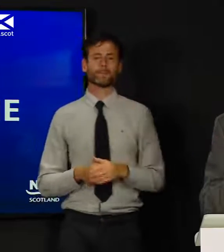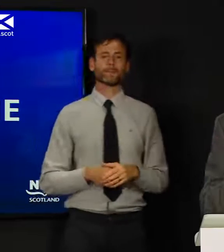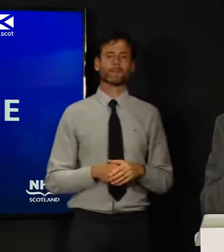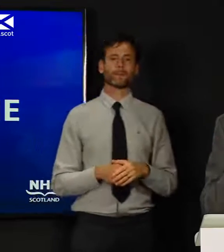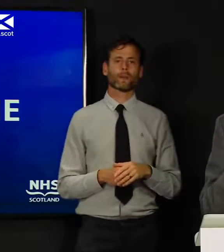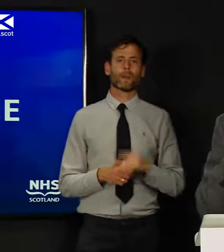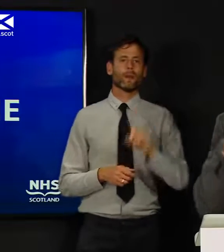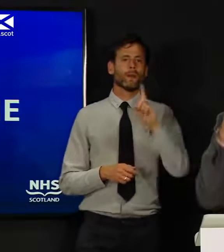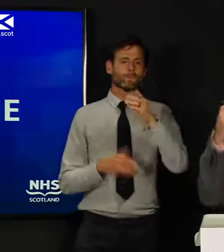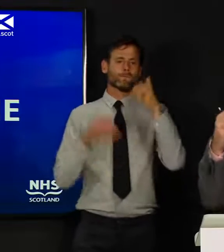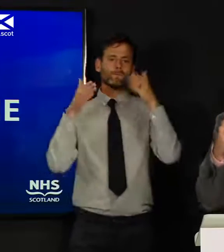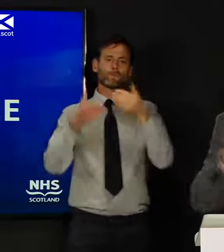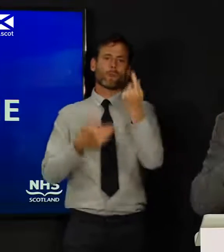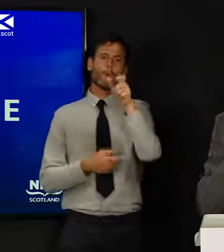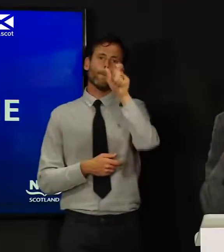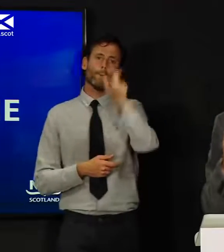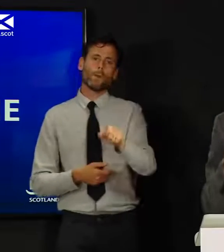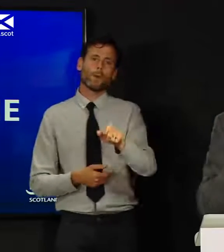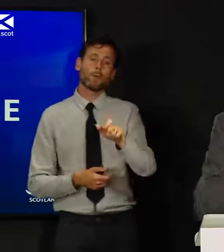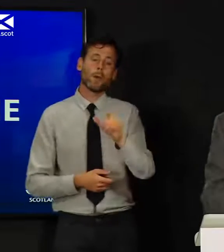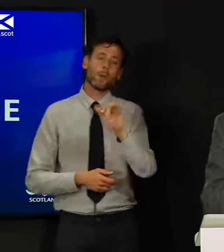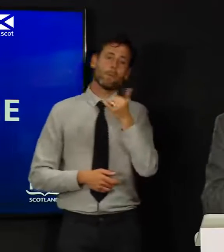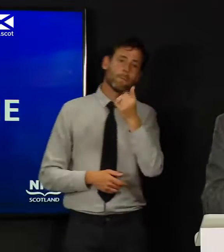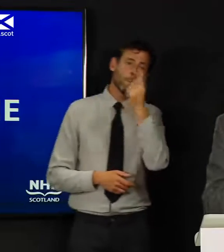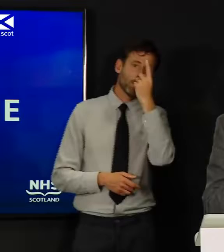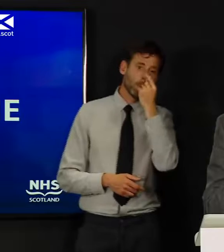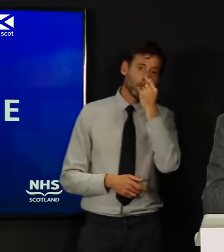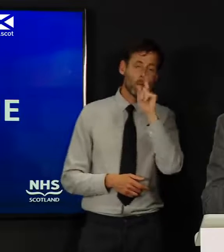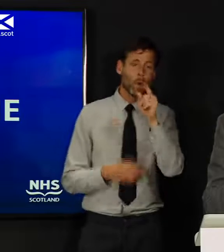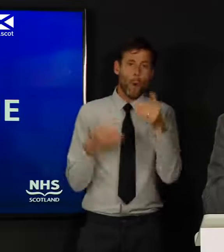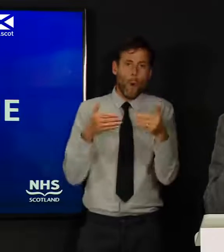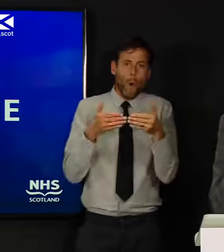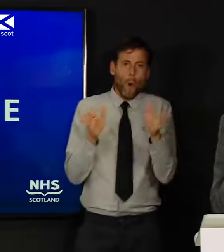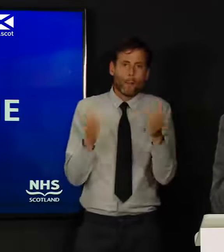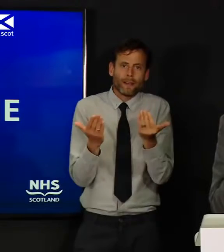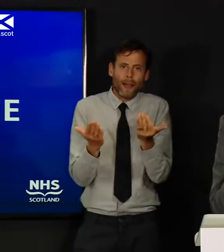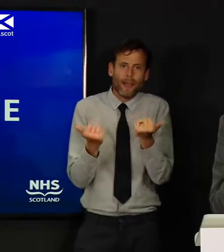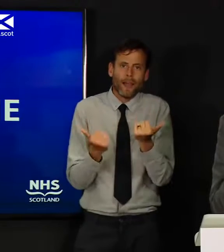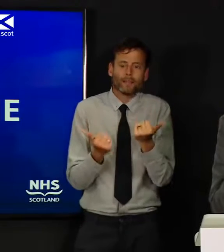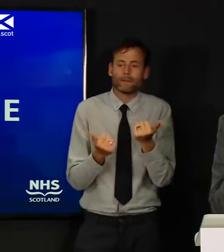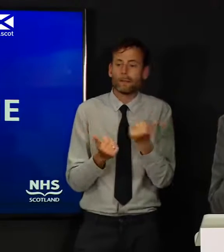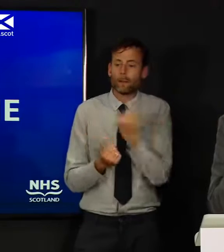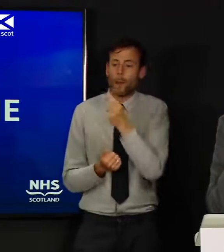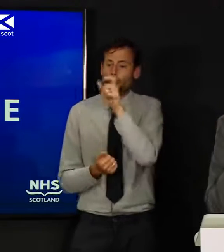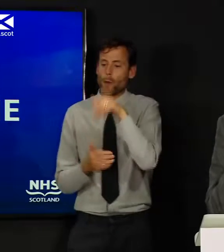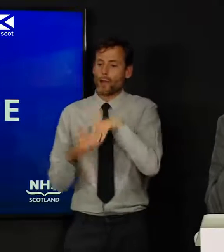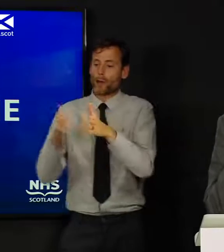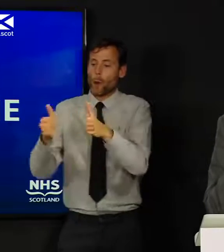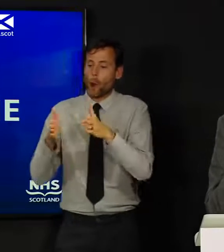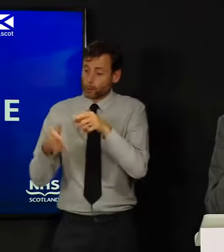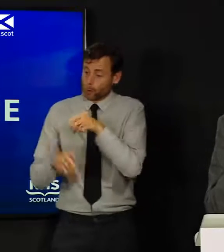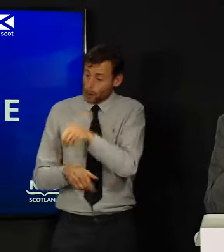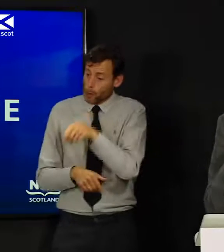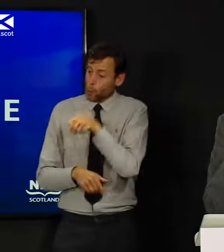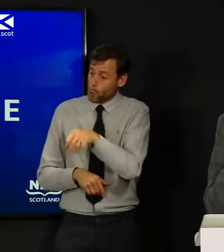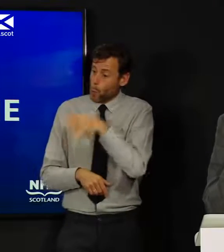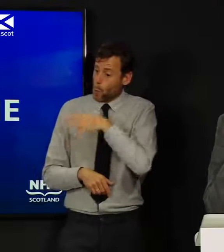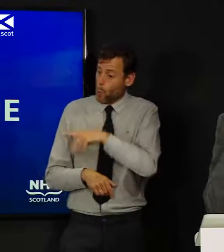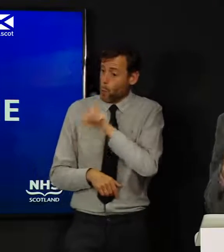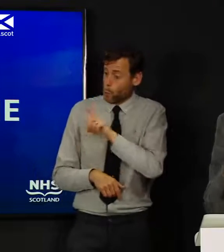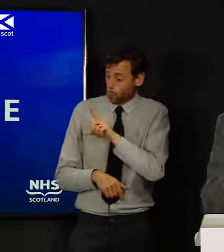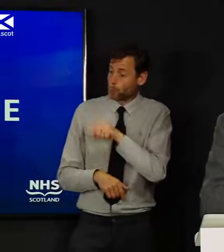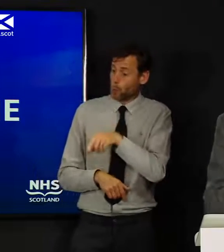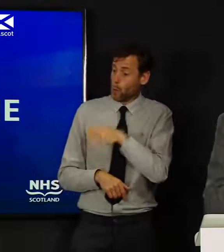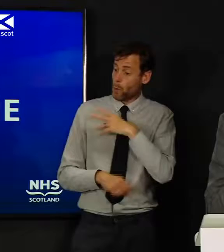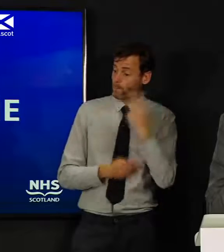about perhaps soon reopening to visitors a little bit more. It's about asking patients and families what matters to them rather than